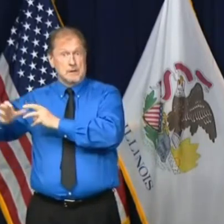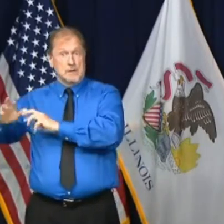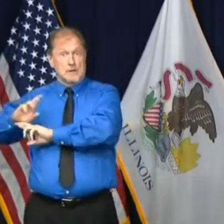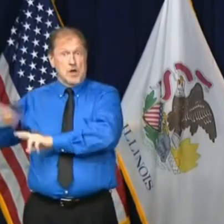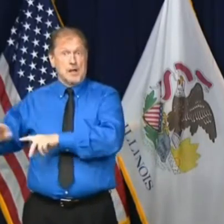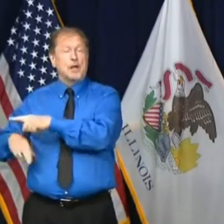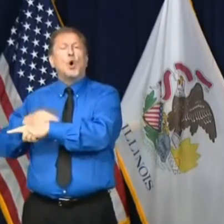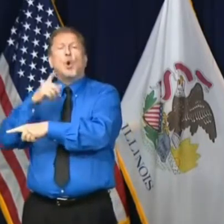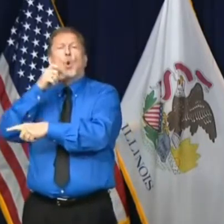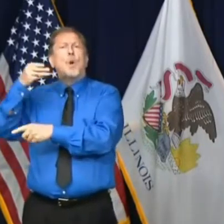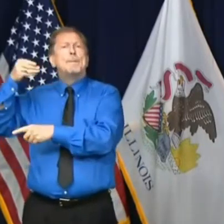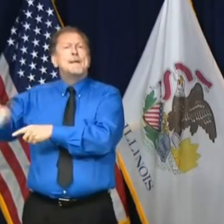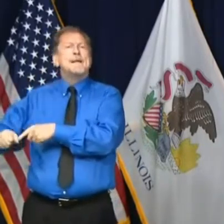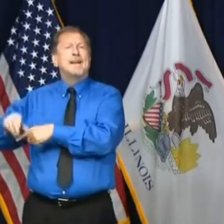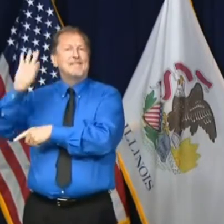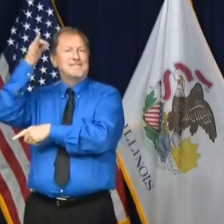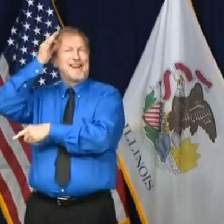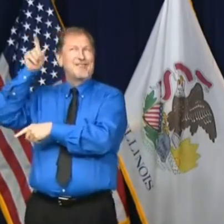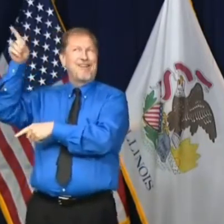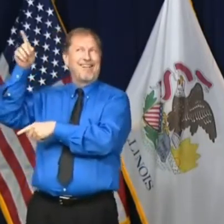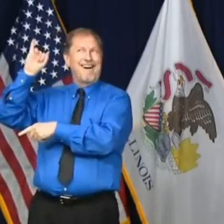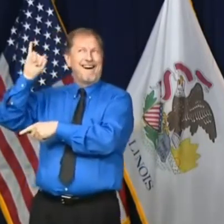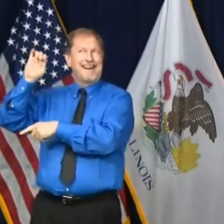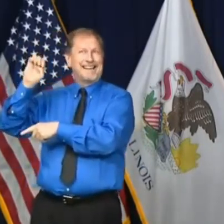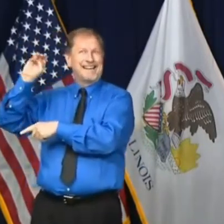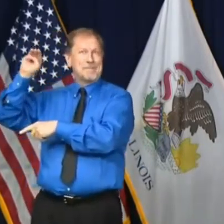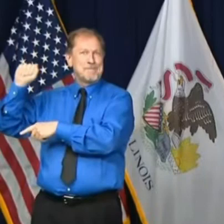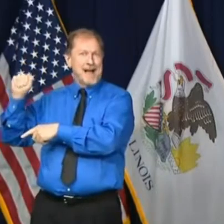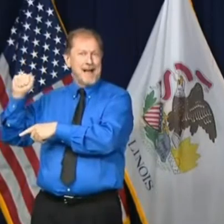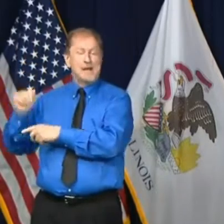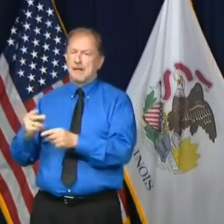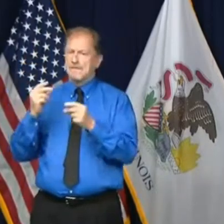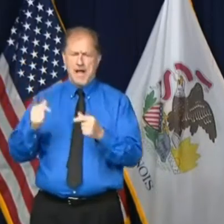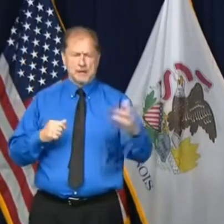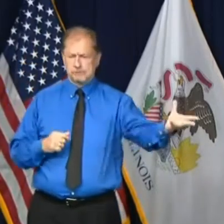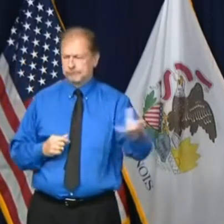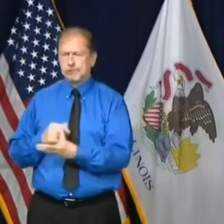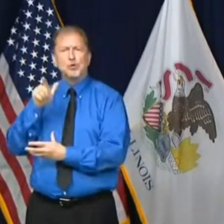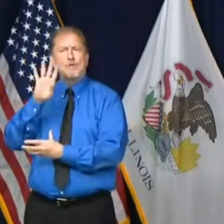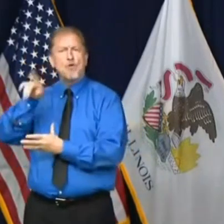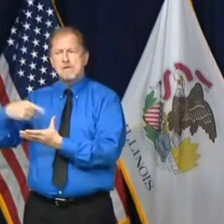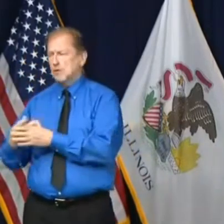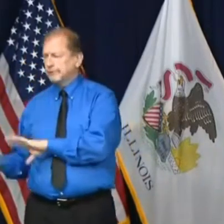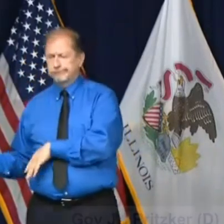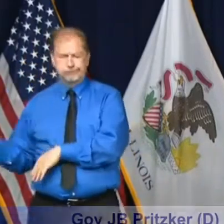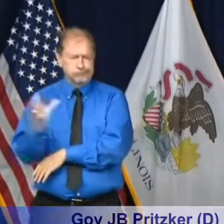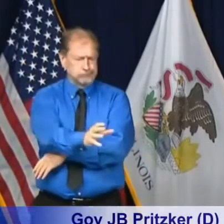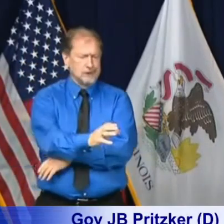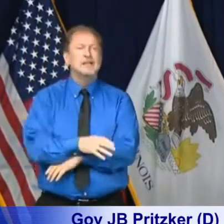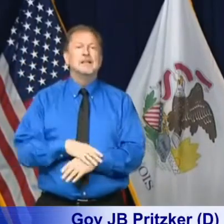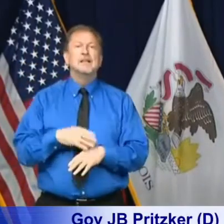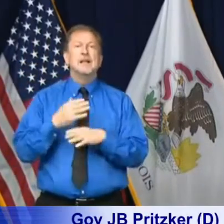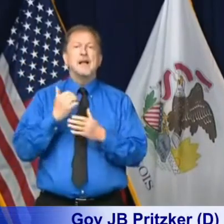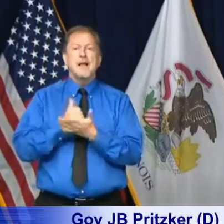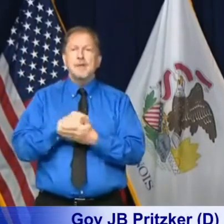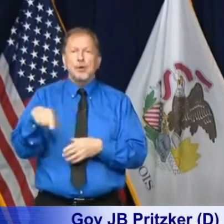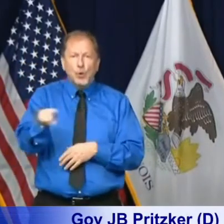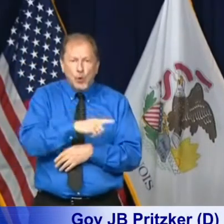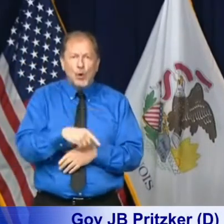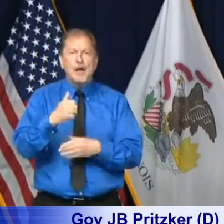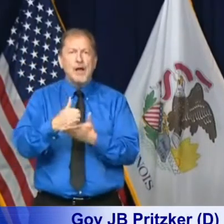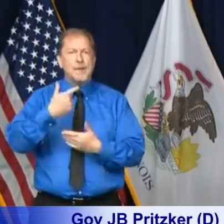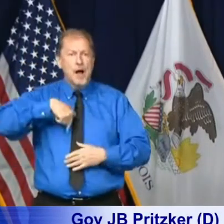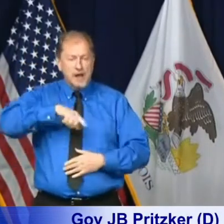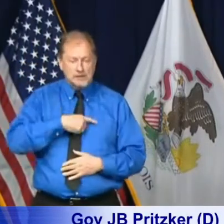through IEMA. And again, it's fast, it's free, it will help us help you by freeing up PPE as